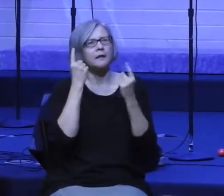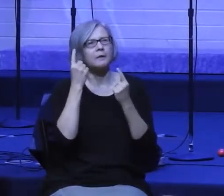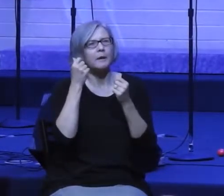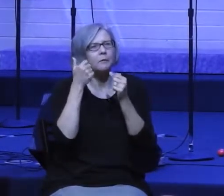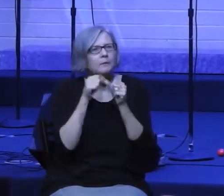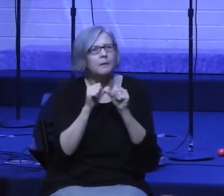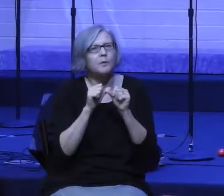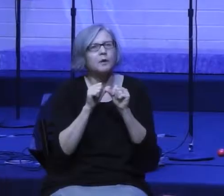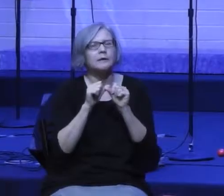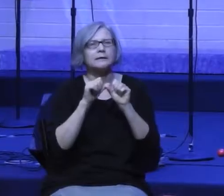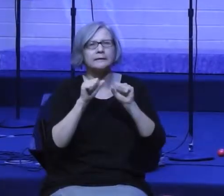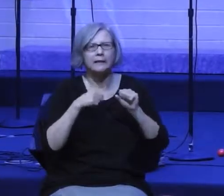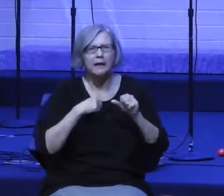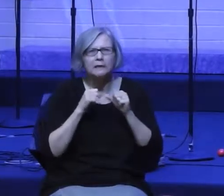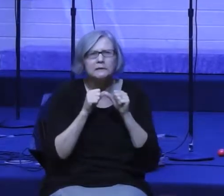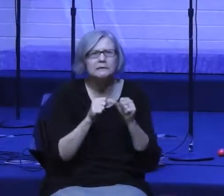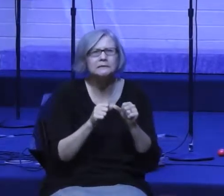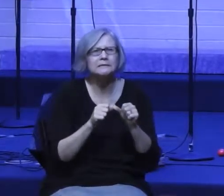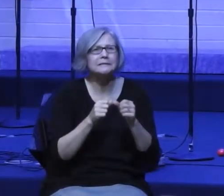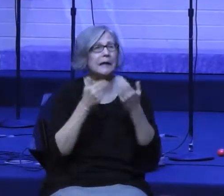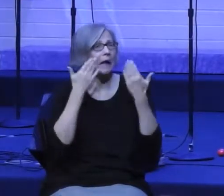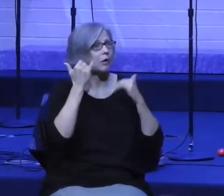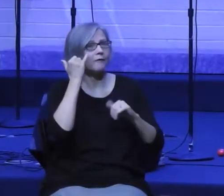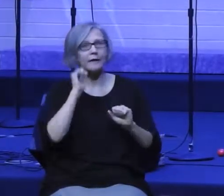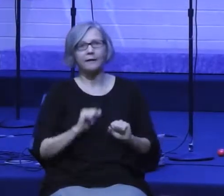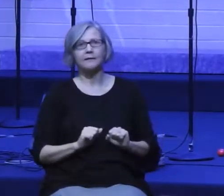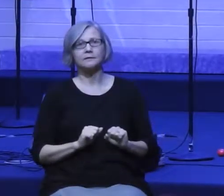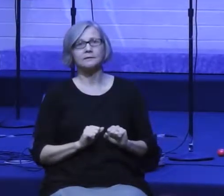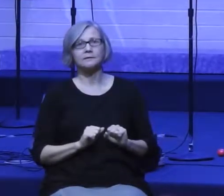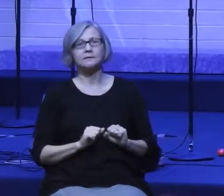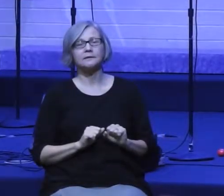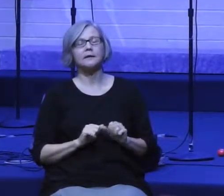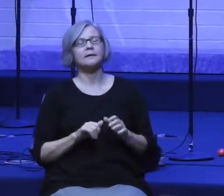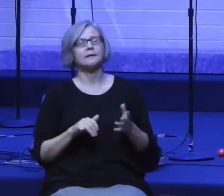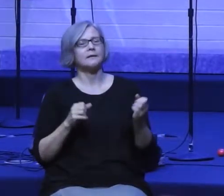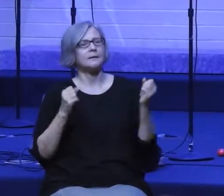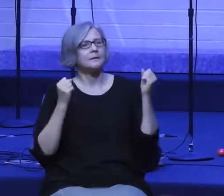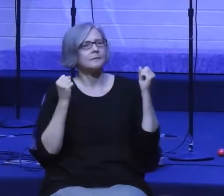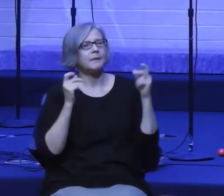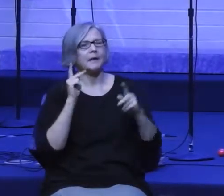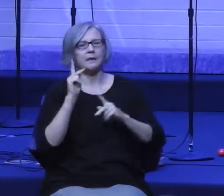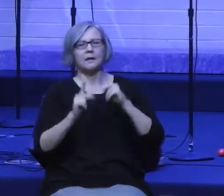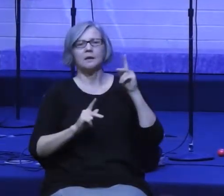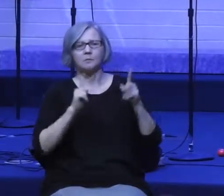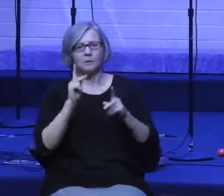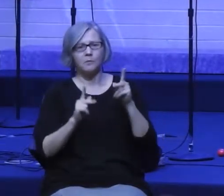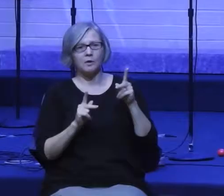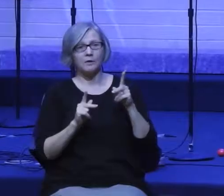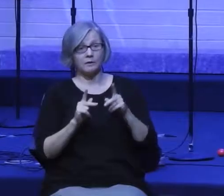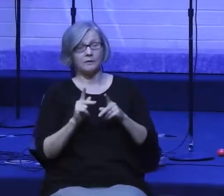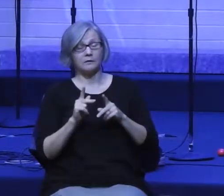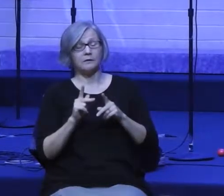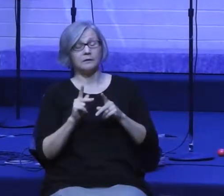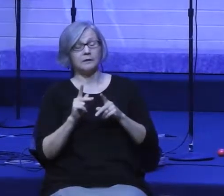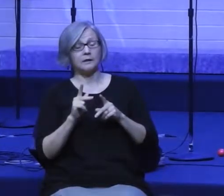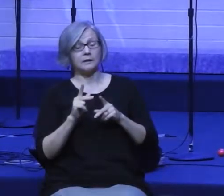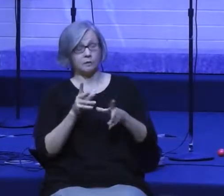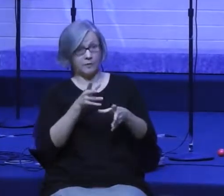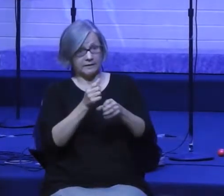into that experience to remember what it is to be in that moment of like, I don't know if I can get up one more